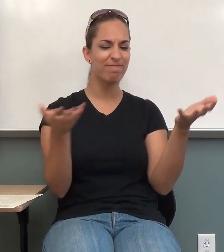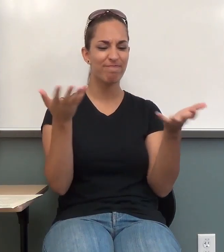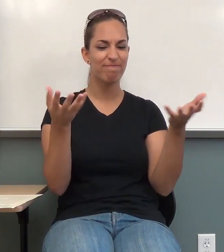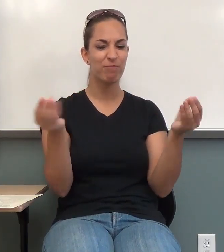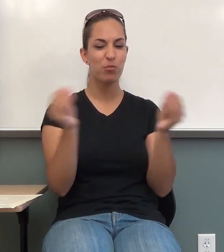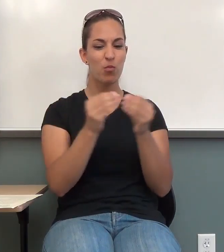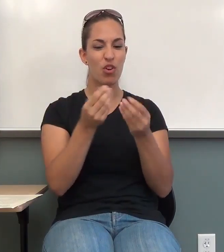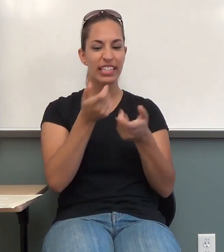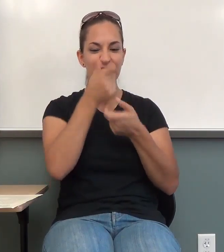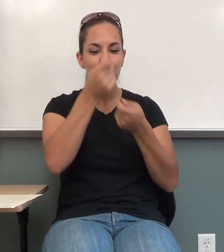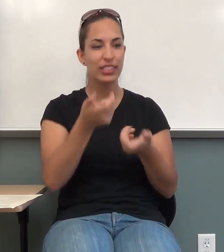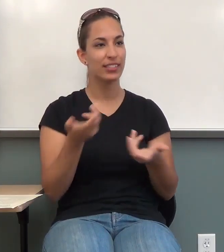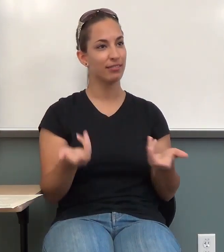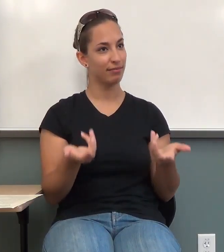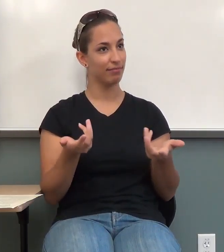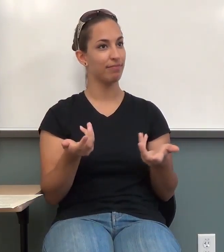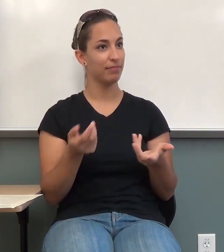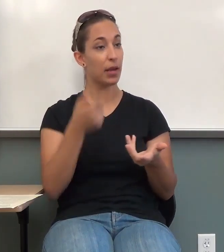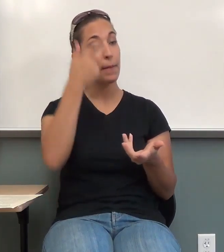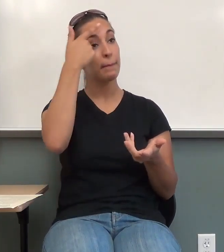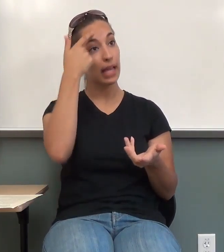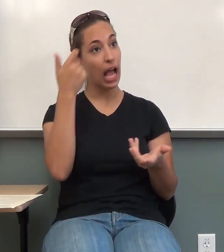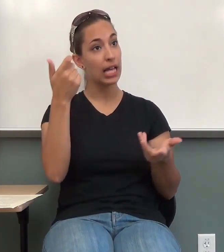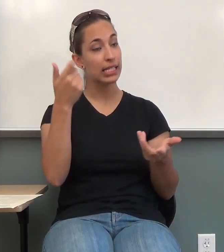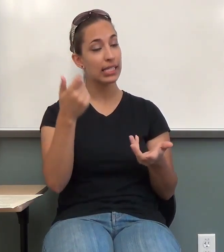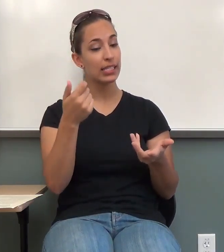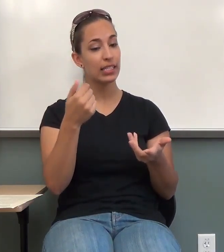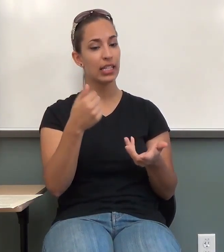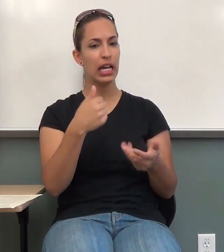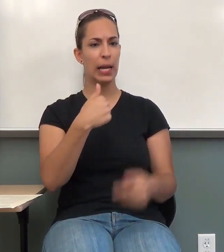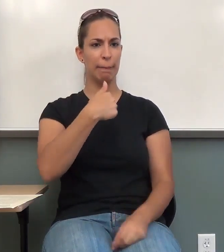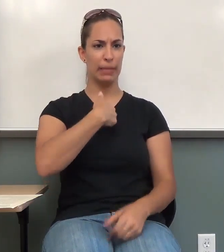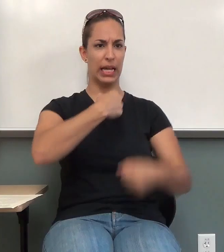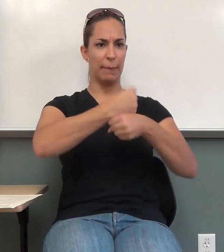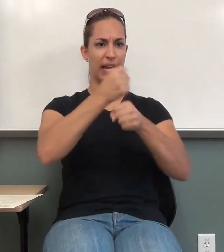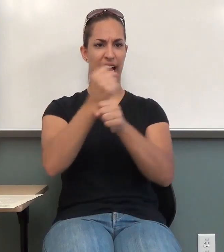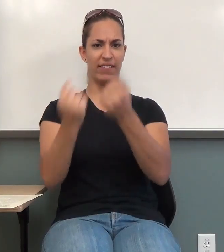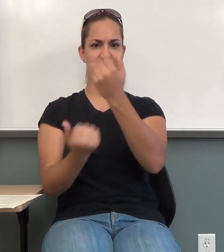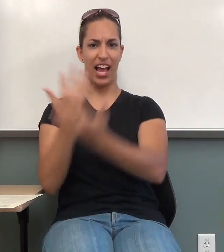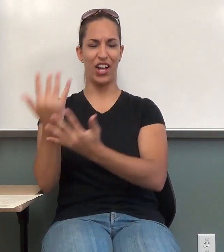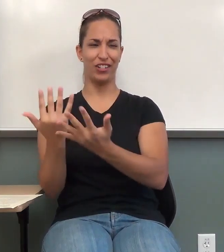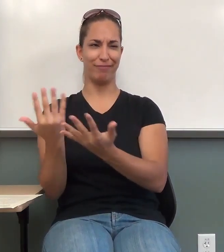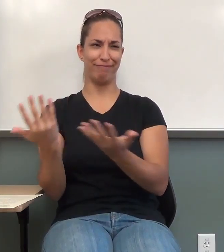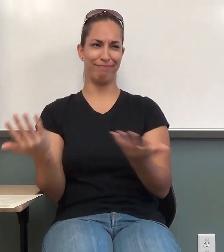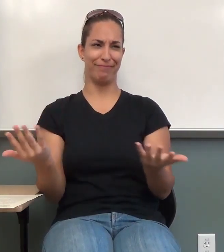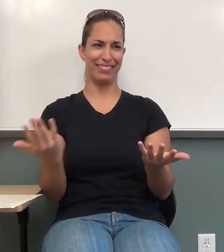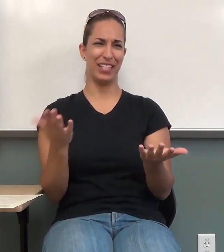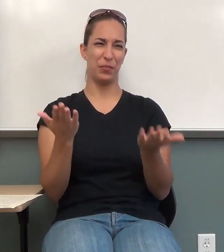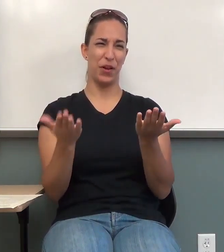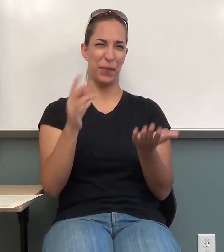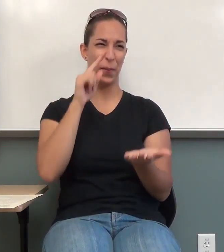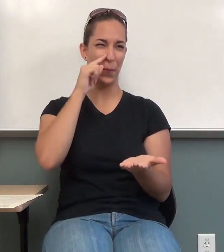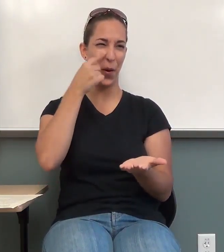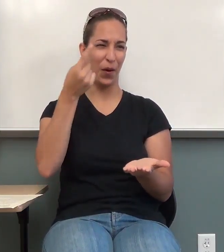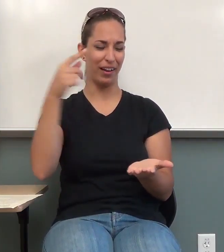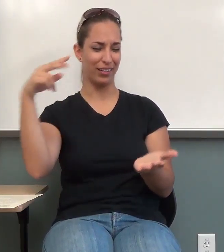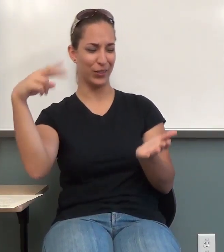because make fire is probably boring to most people,